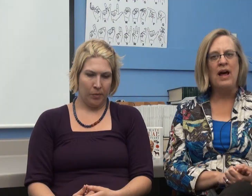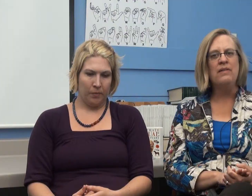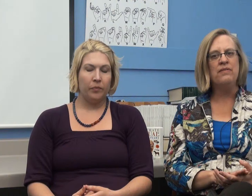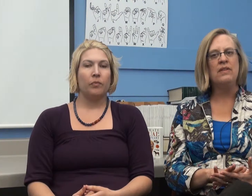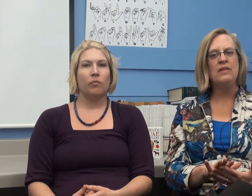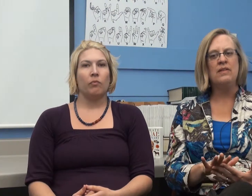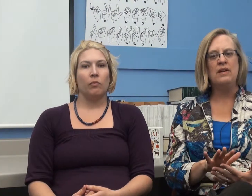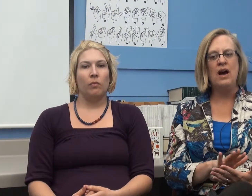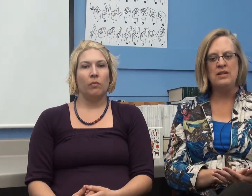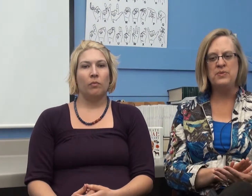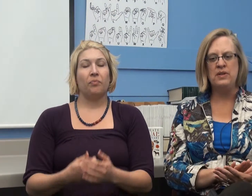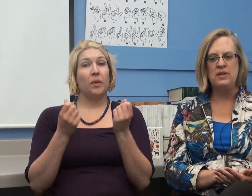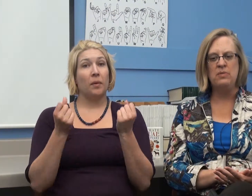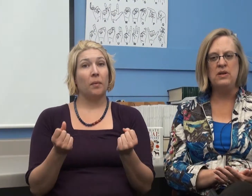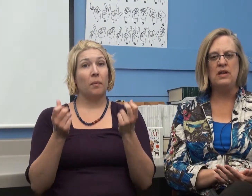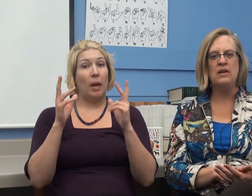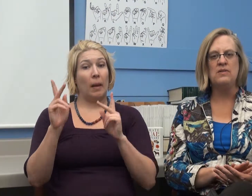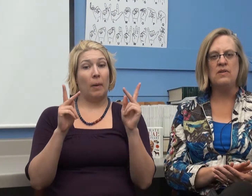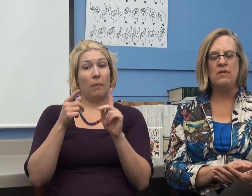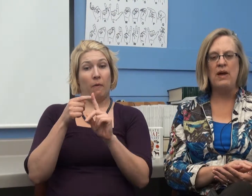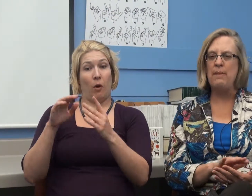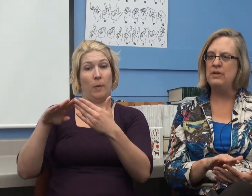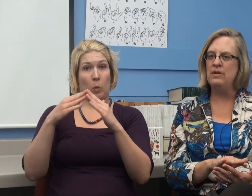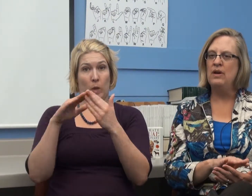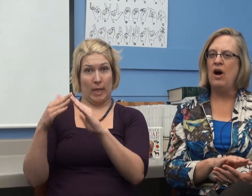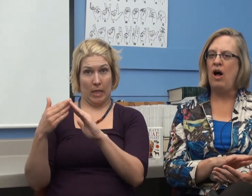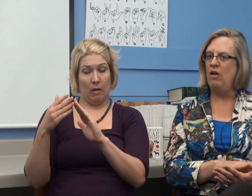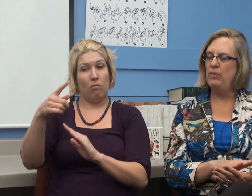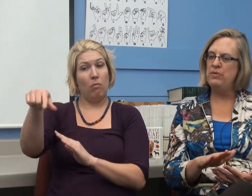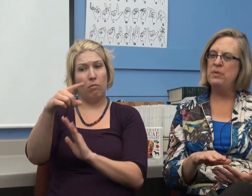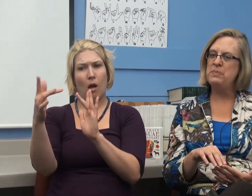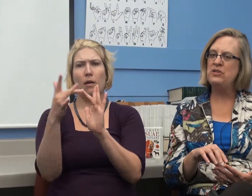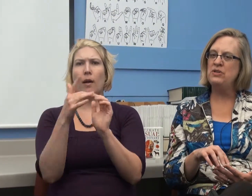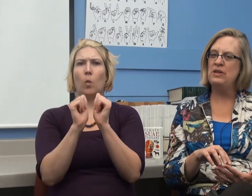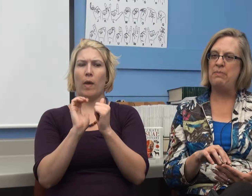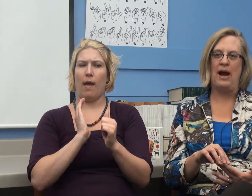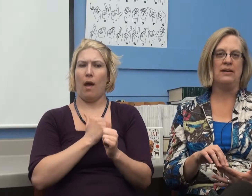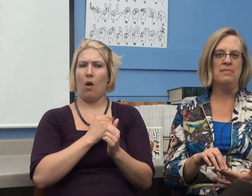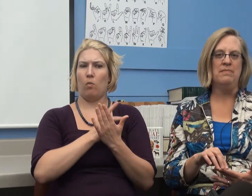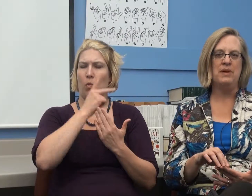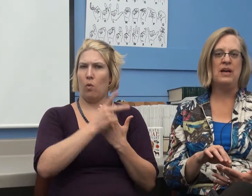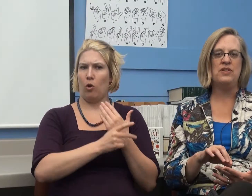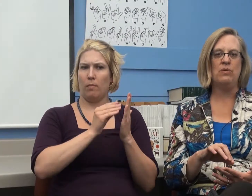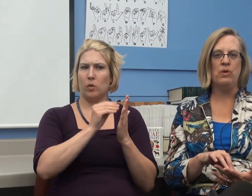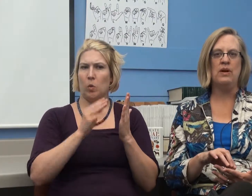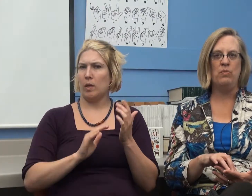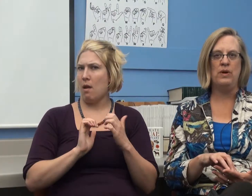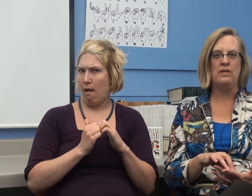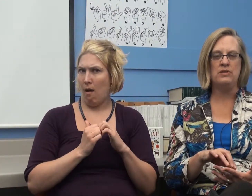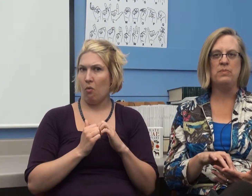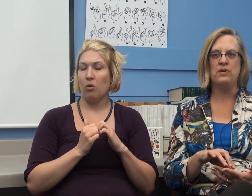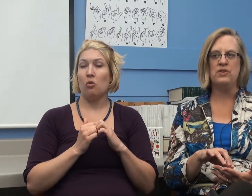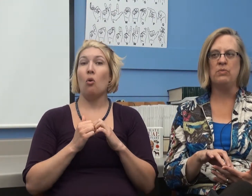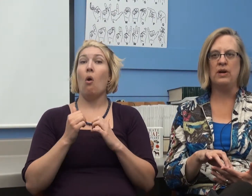A lot of the contacts within the community happen all the way through, but especially during that practicum, because they're working